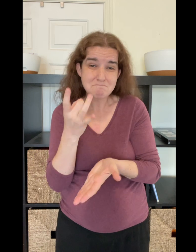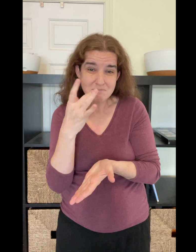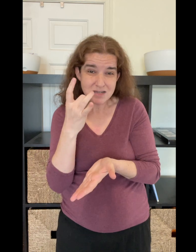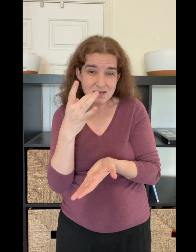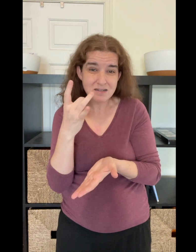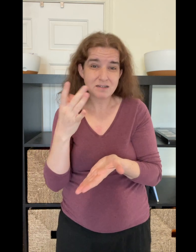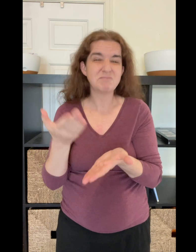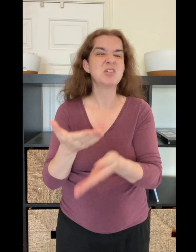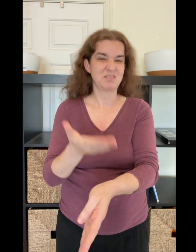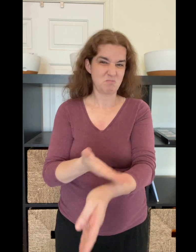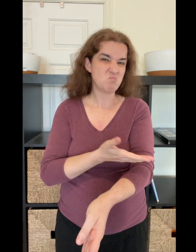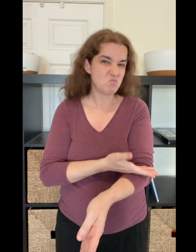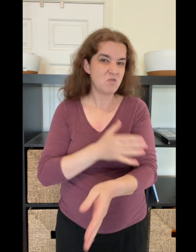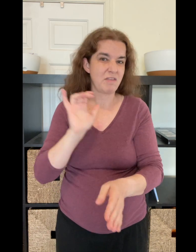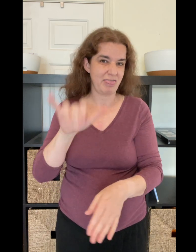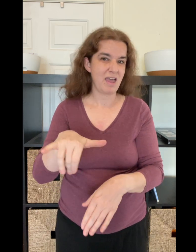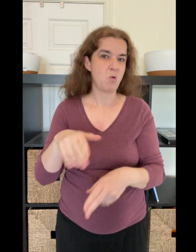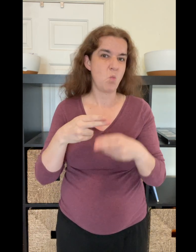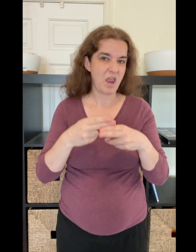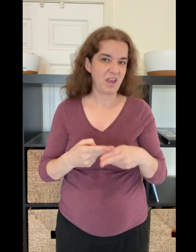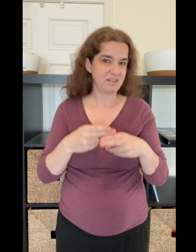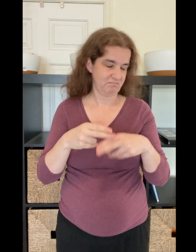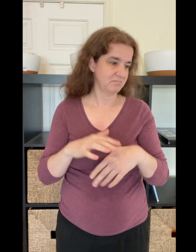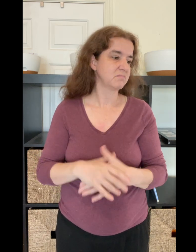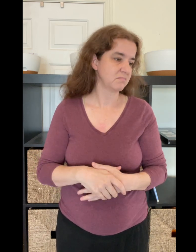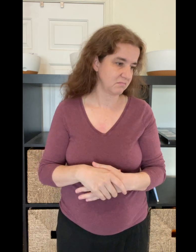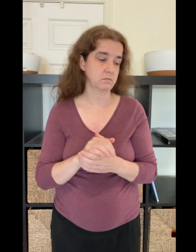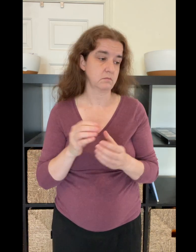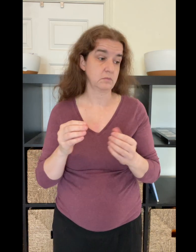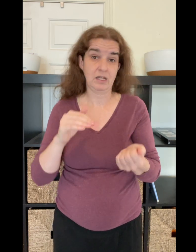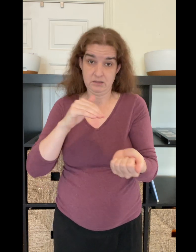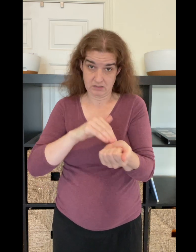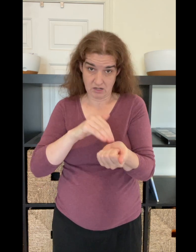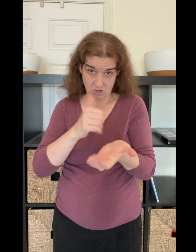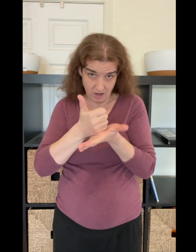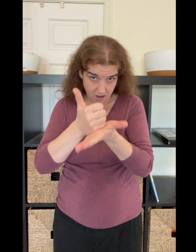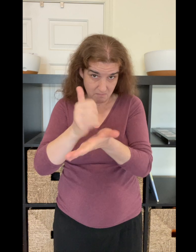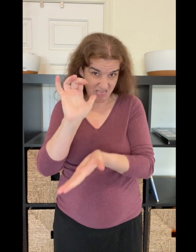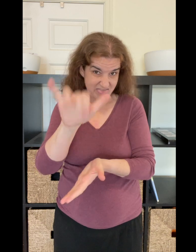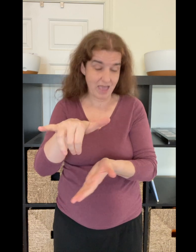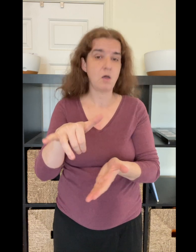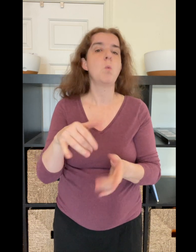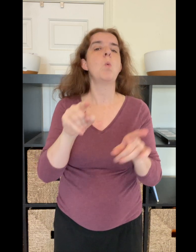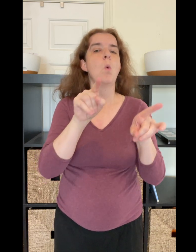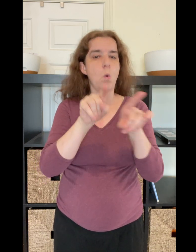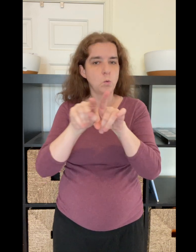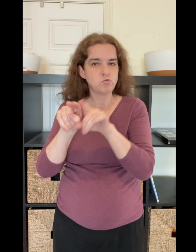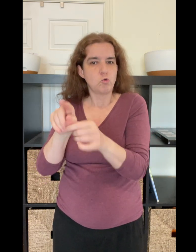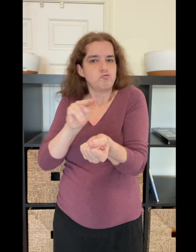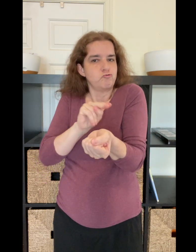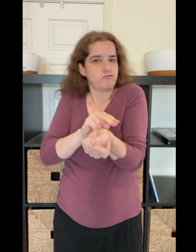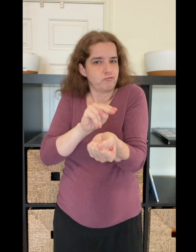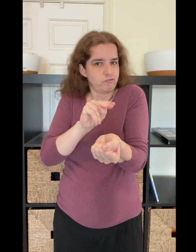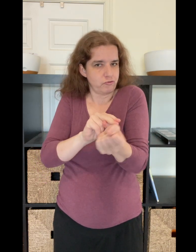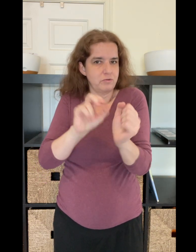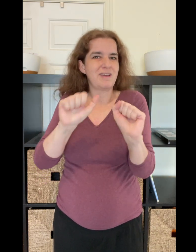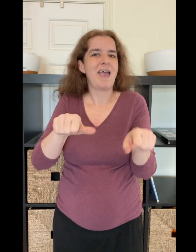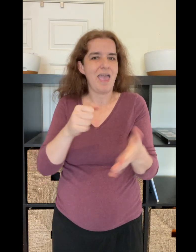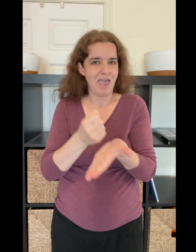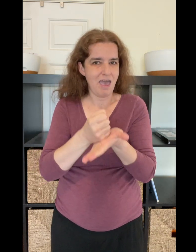and exercise? Take pills for that to improve my weight. The doctors can